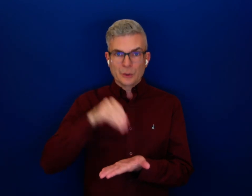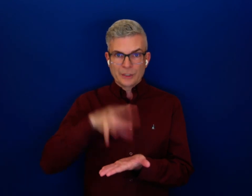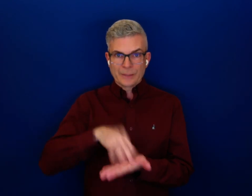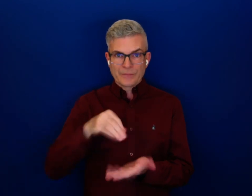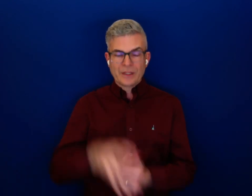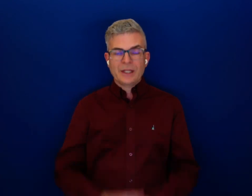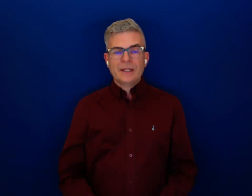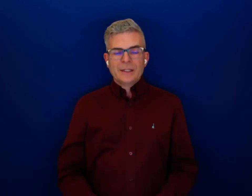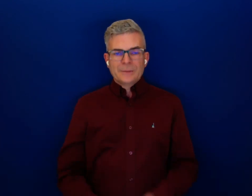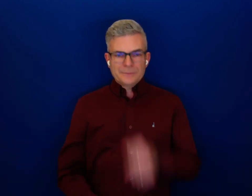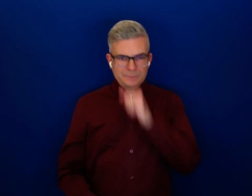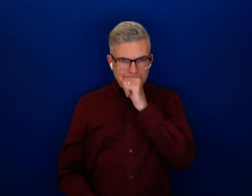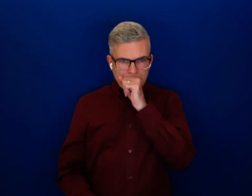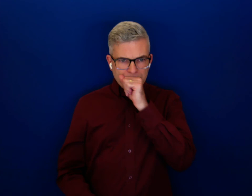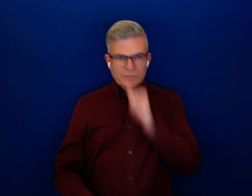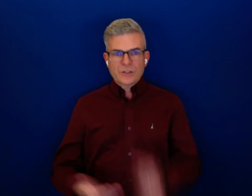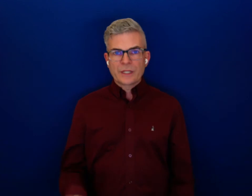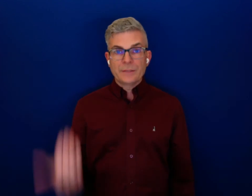learning. So again.